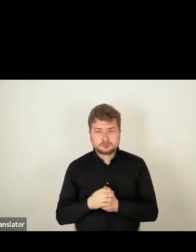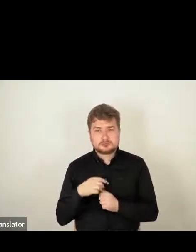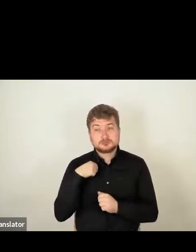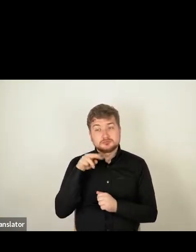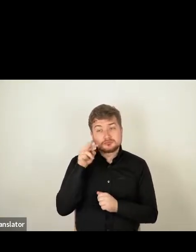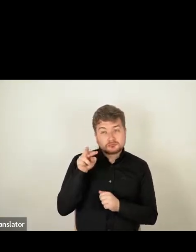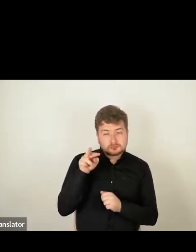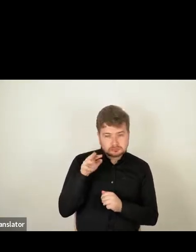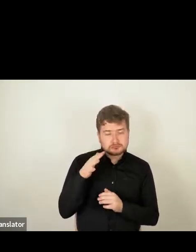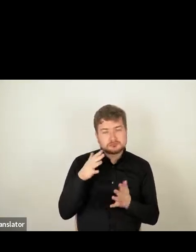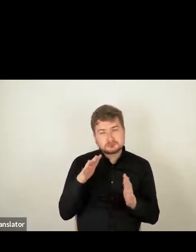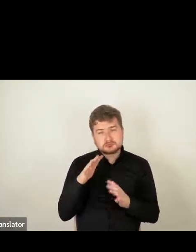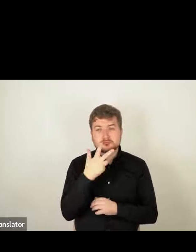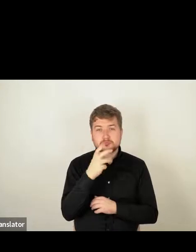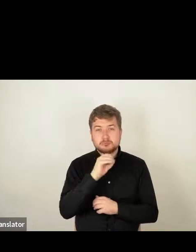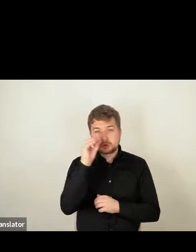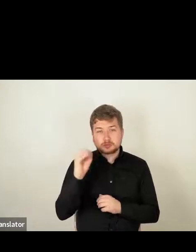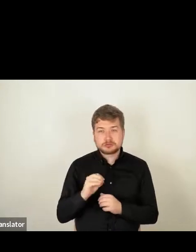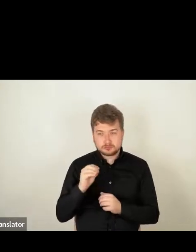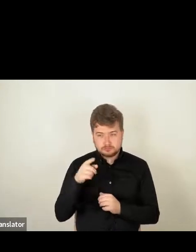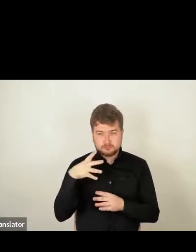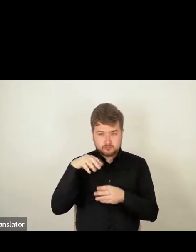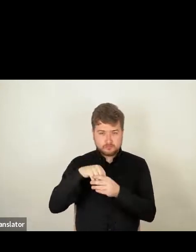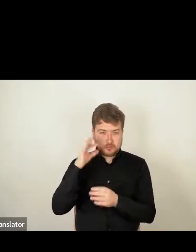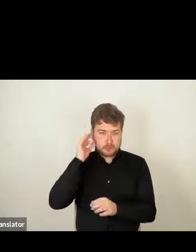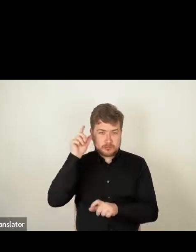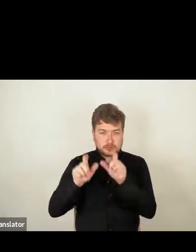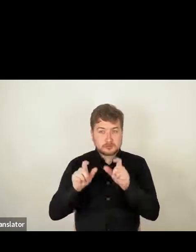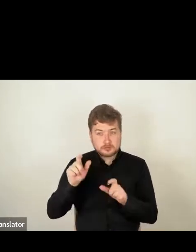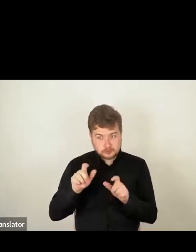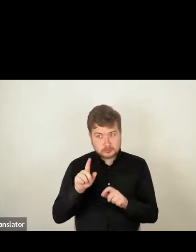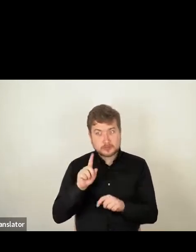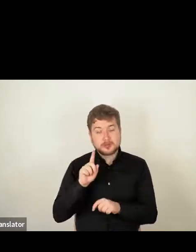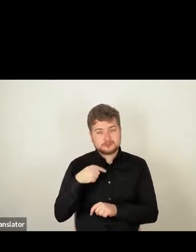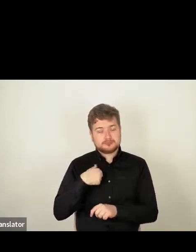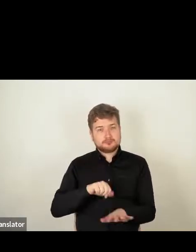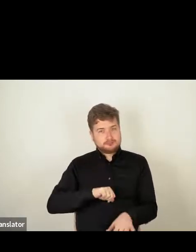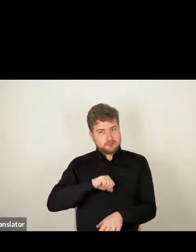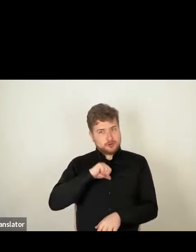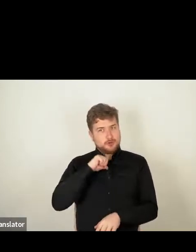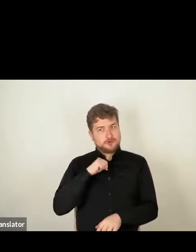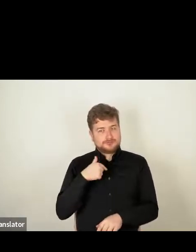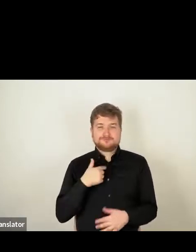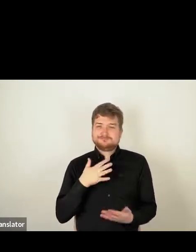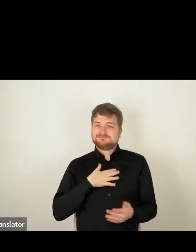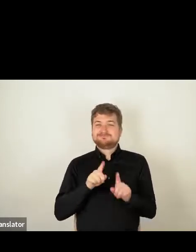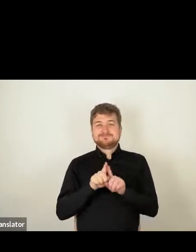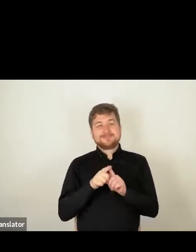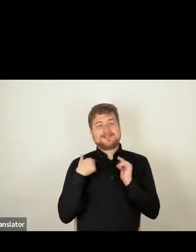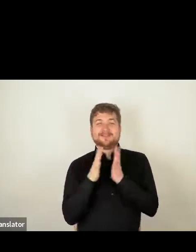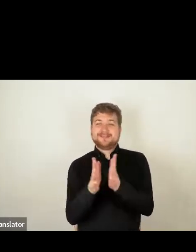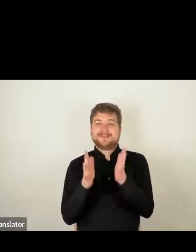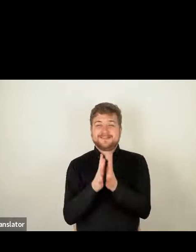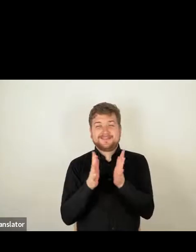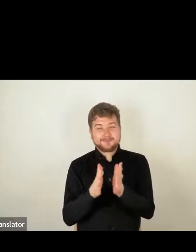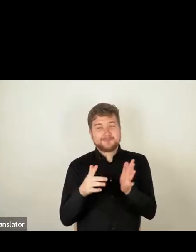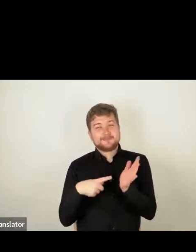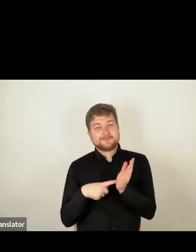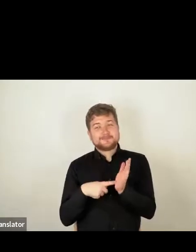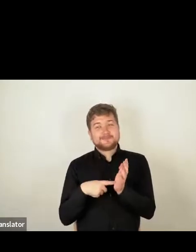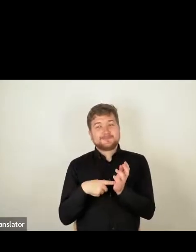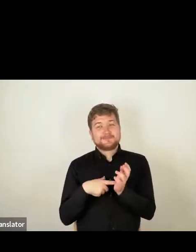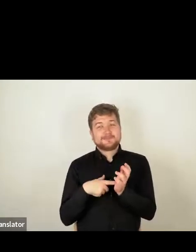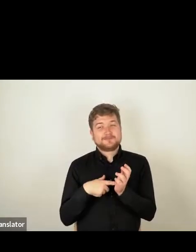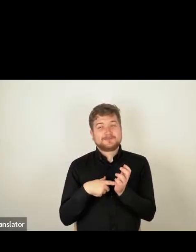still, what we now have, and I'm just very proud to boast about this, is our deputy prime minister or a